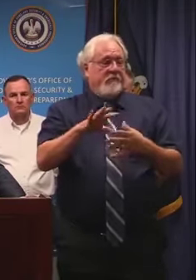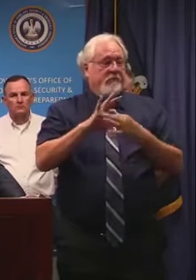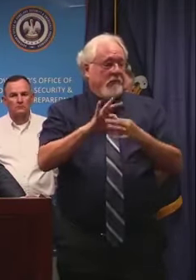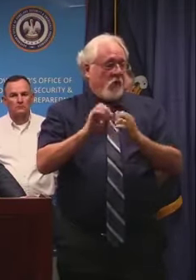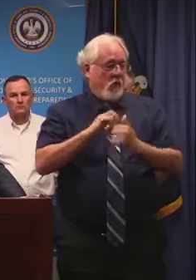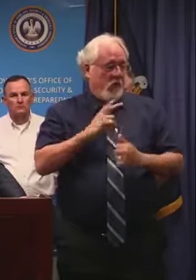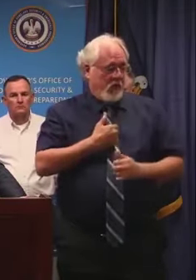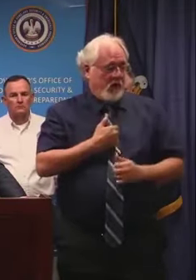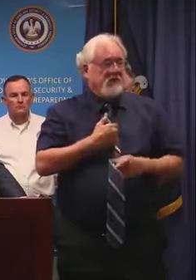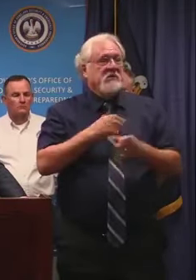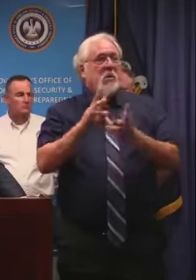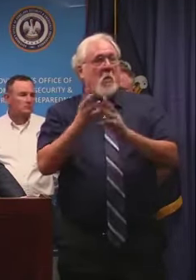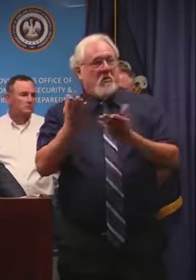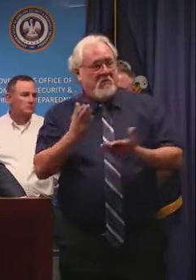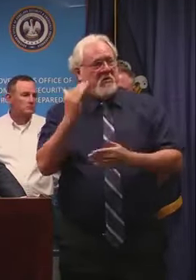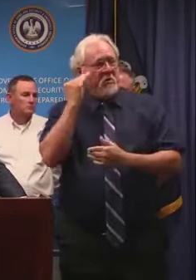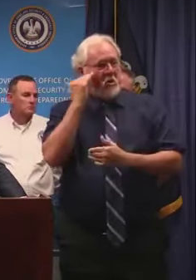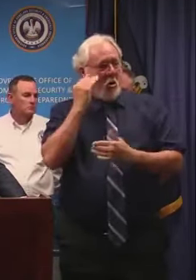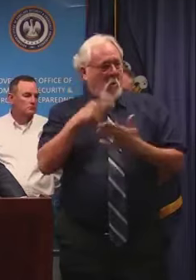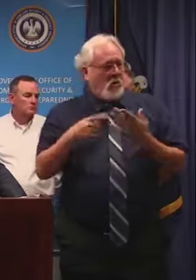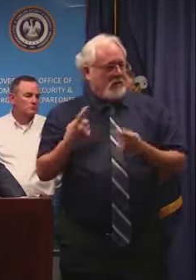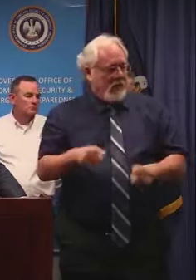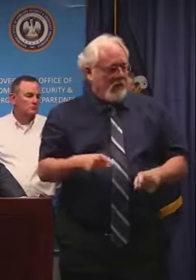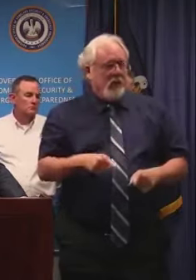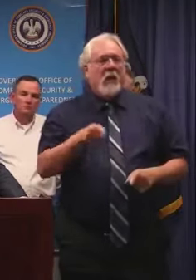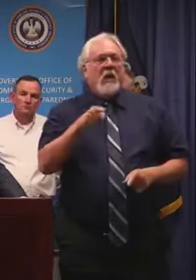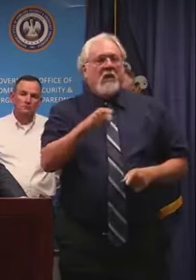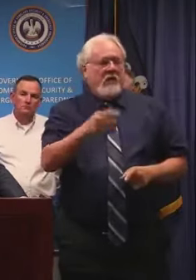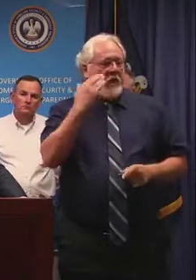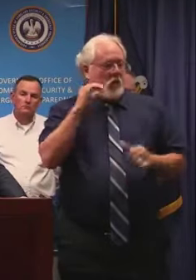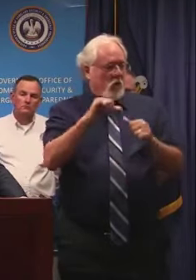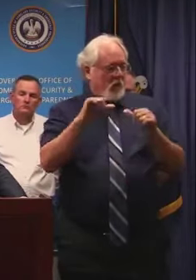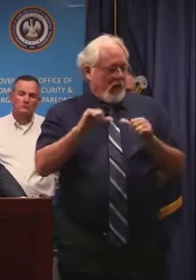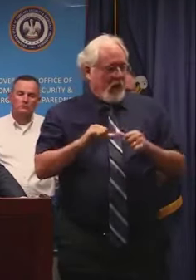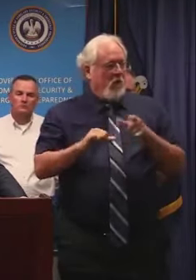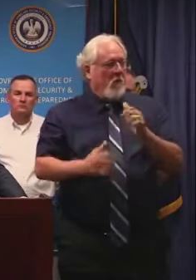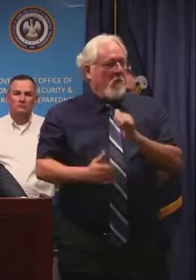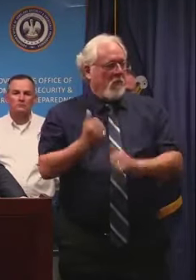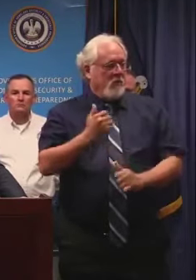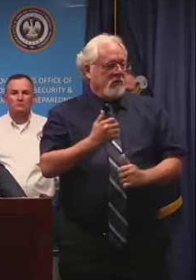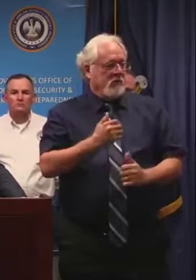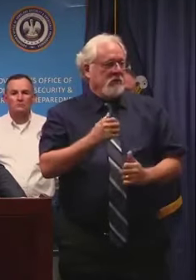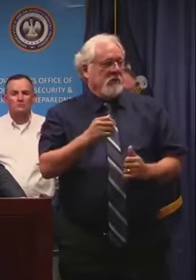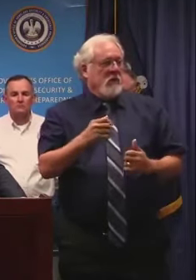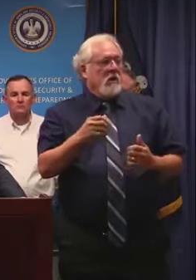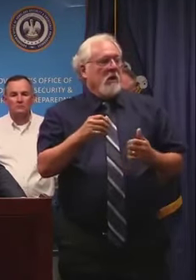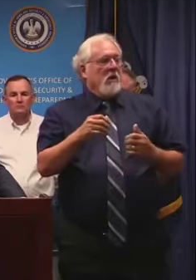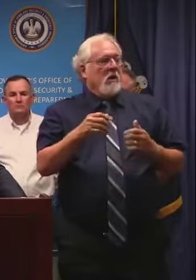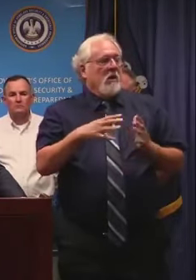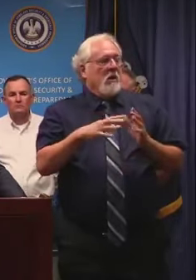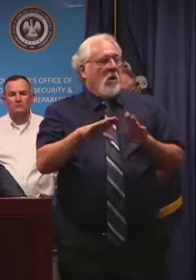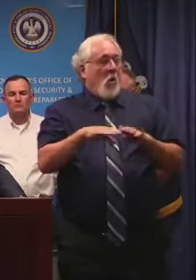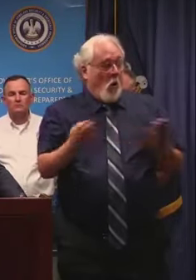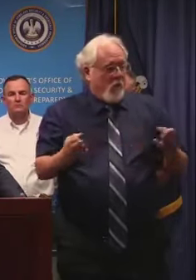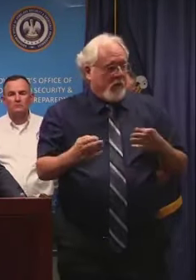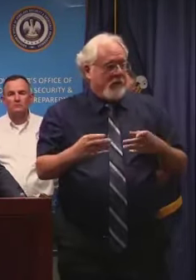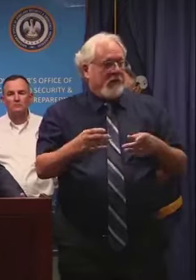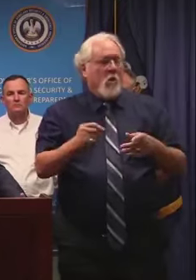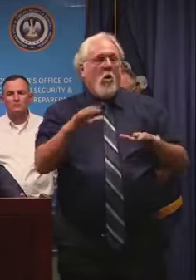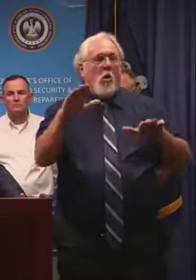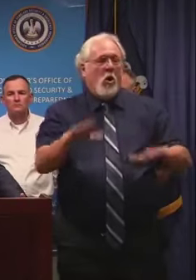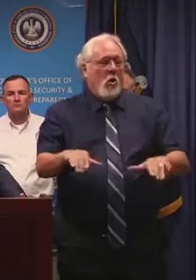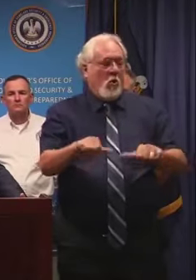they know what's happening at any given time. They know the areas of those parishes that are most vulnerable, the lowest lying areas, or the stretches